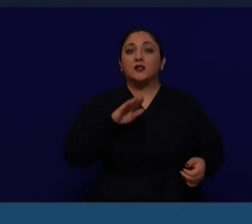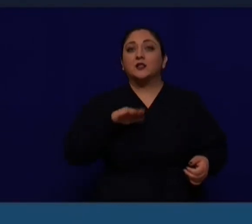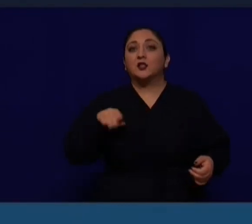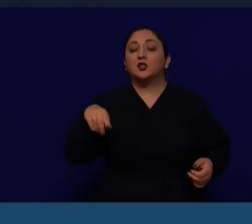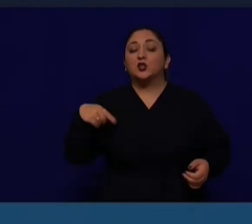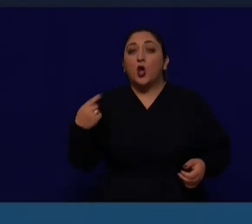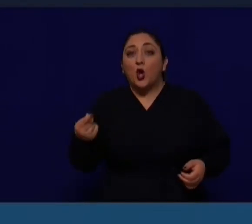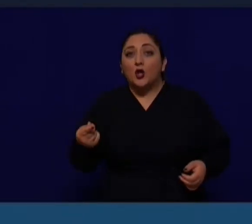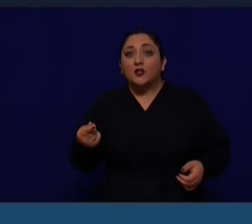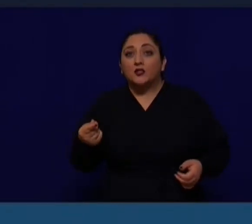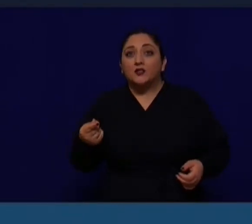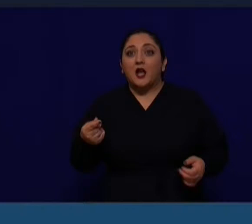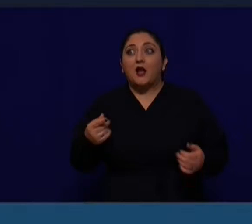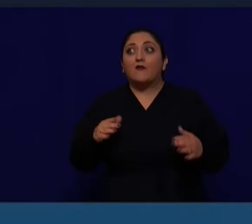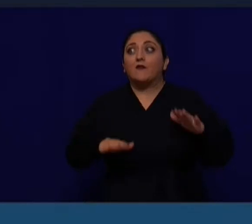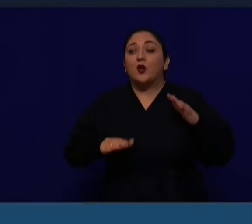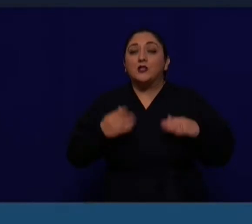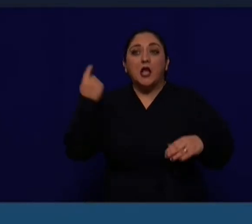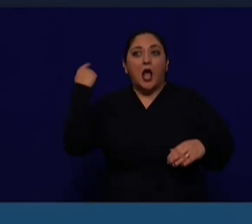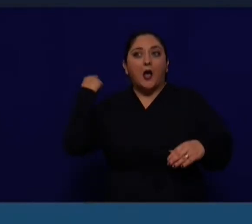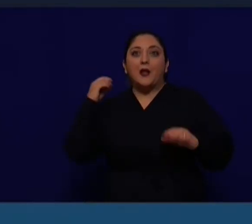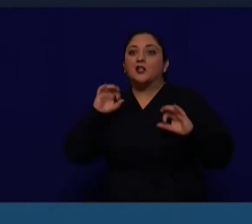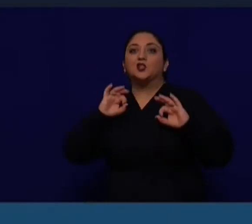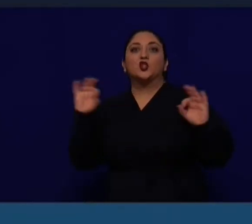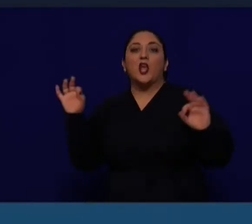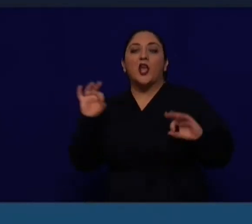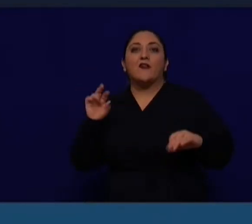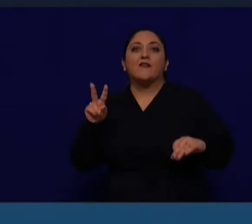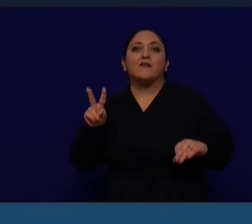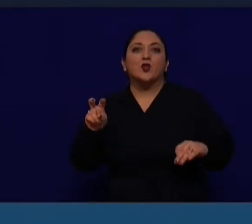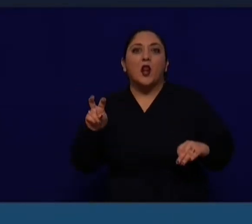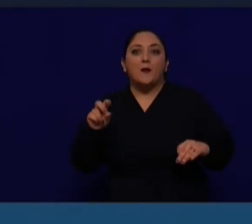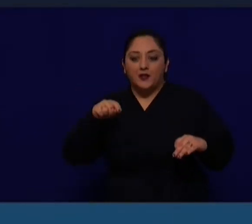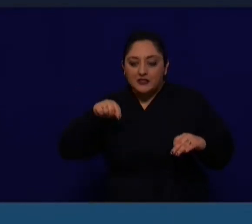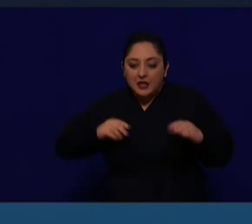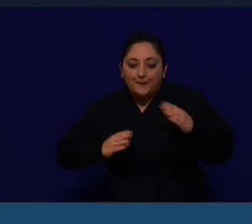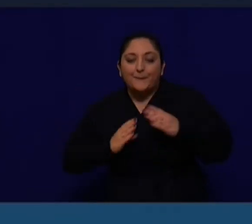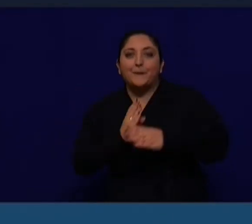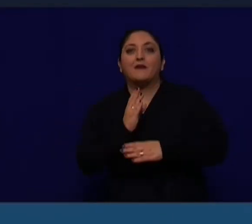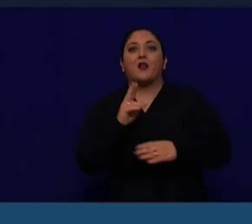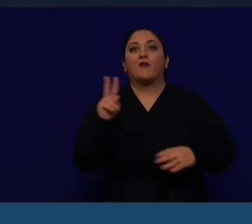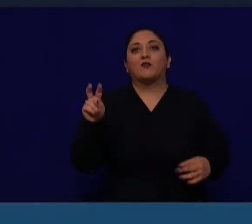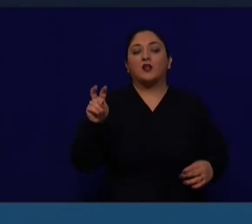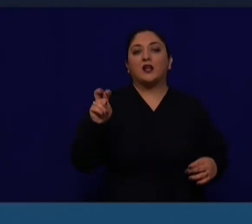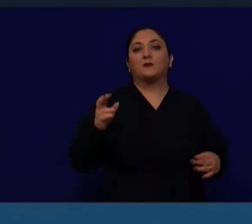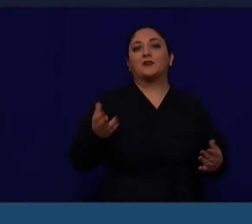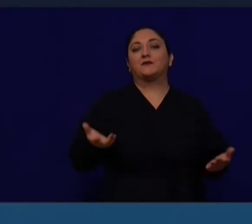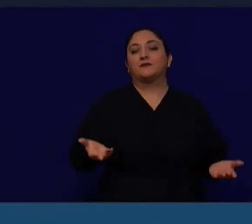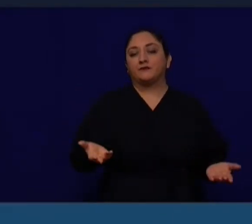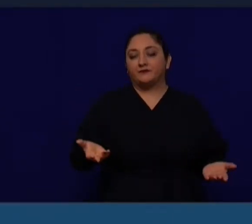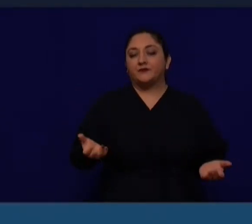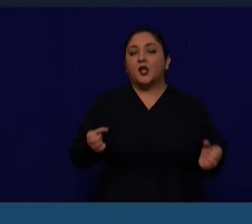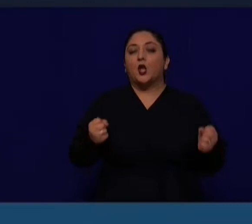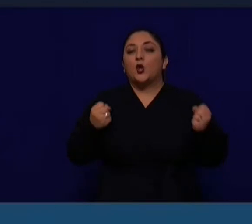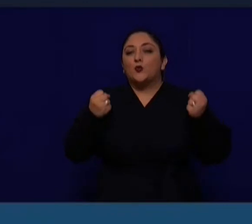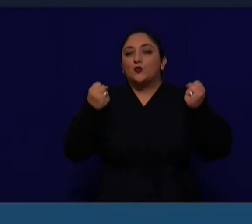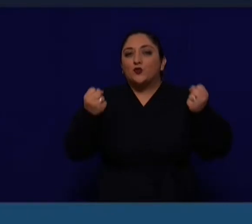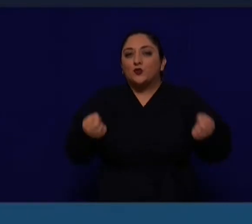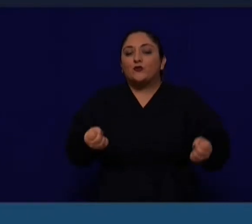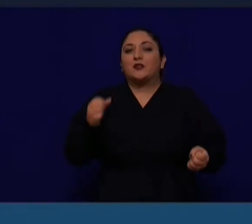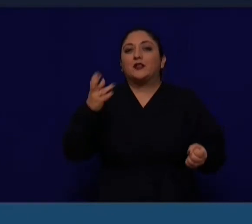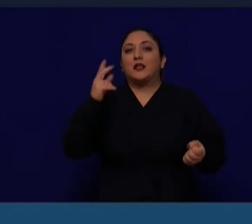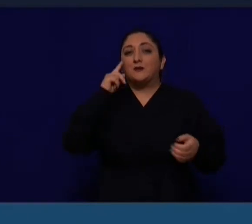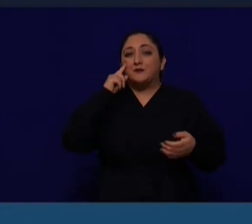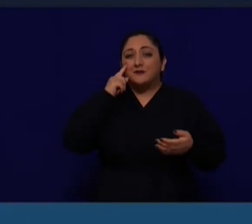iż-żmien ikunu żviluppaw il-kundizzjonijiet mediċi. Aħna provajna listajna li sibna kemm